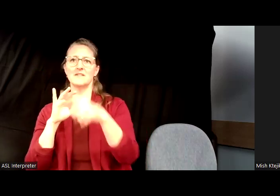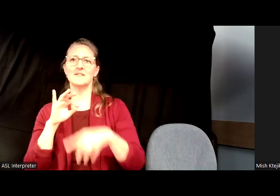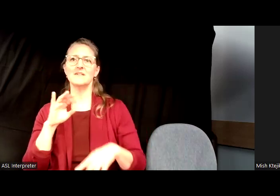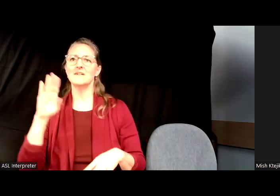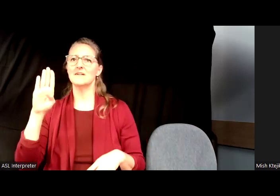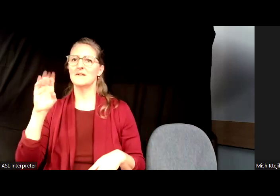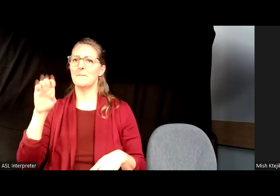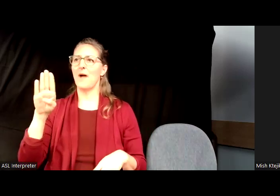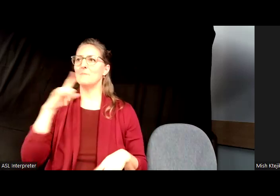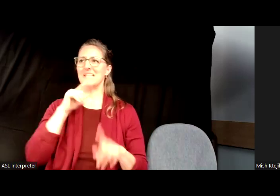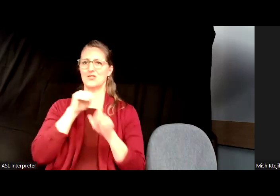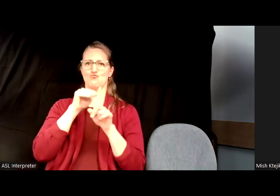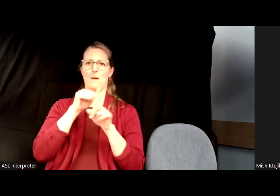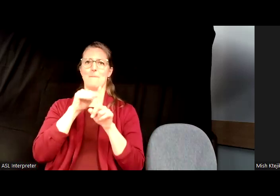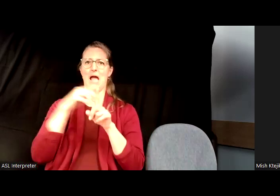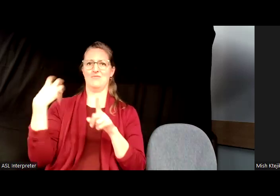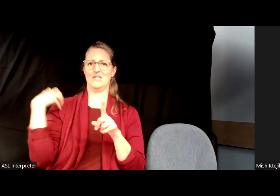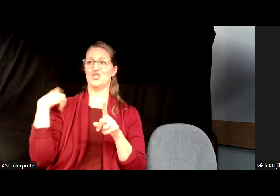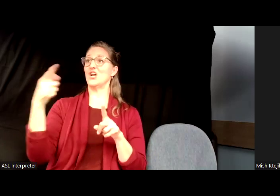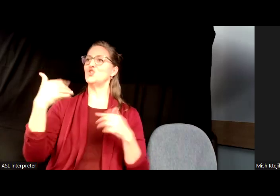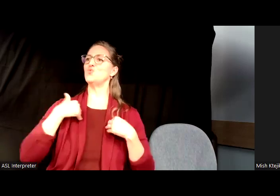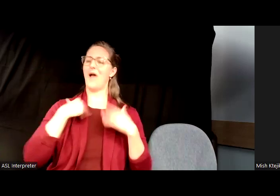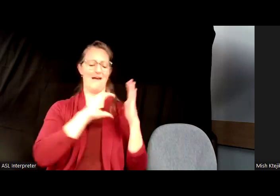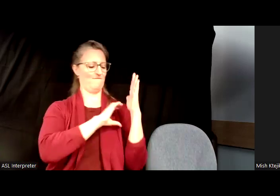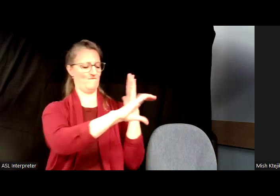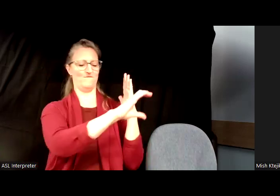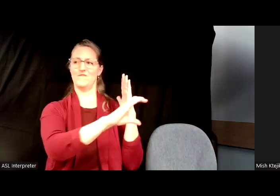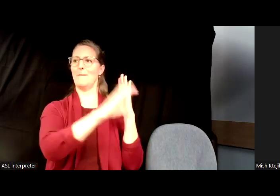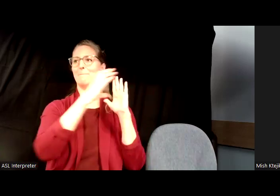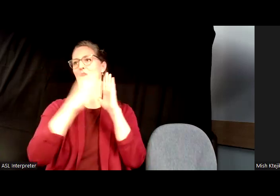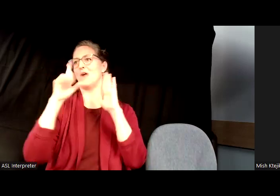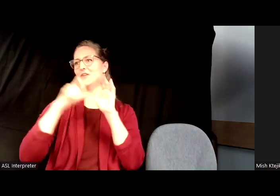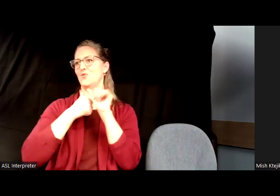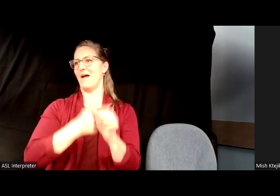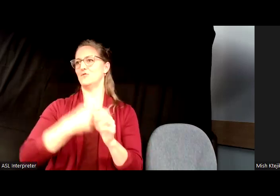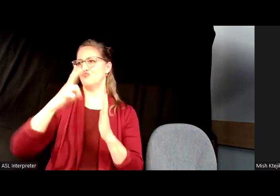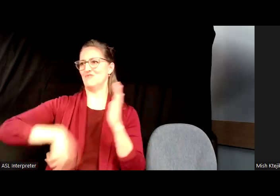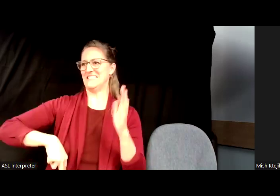I just want to remind the chair that he has a script to read.